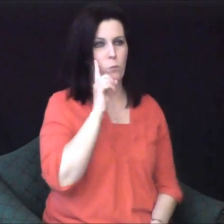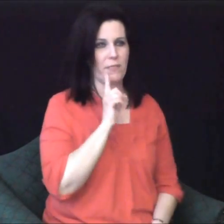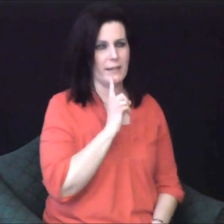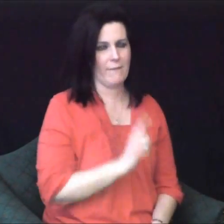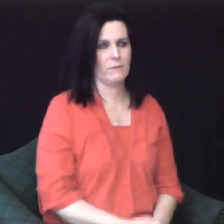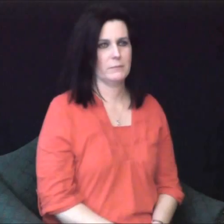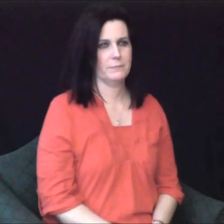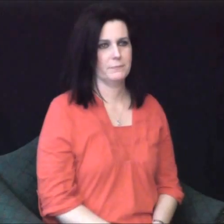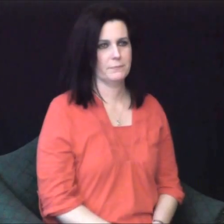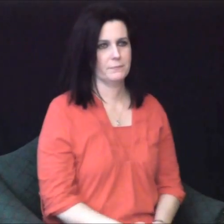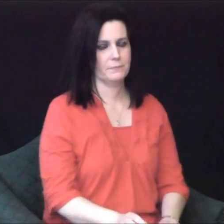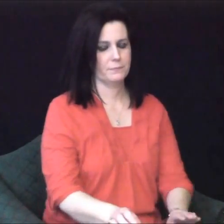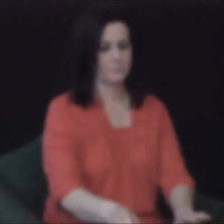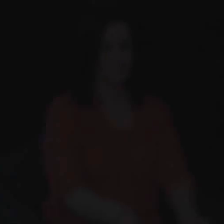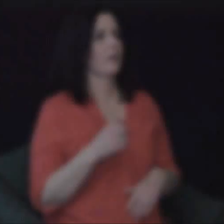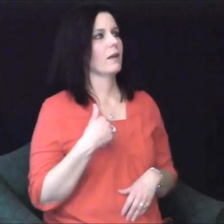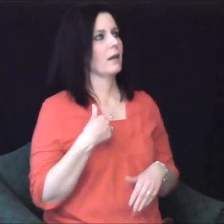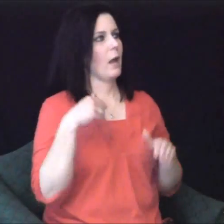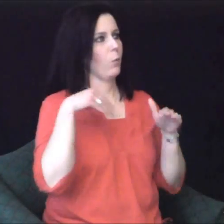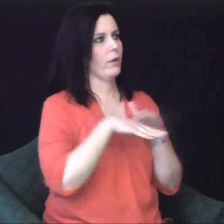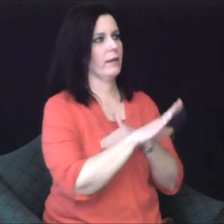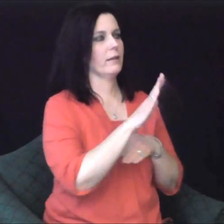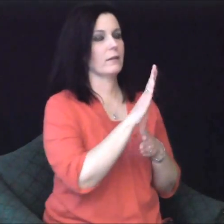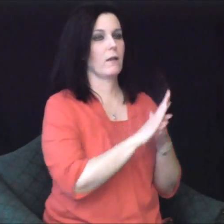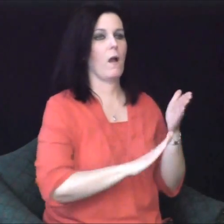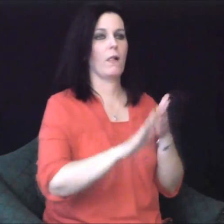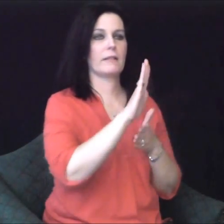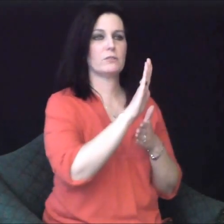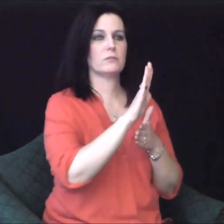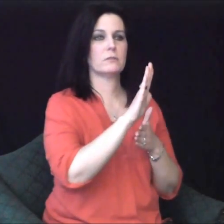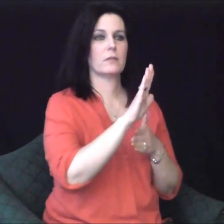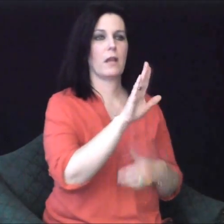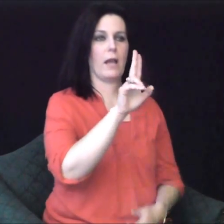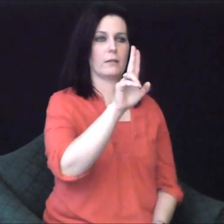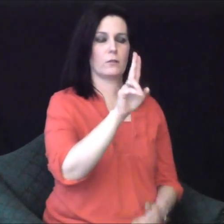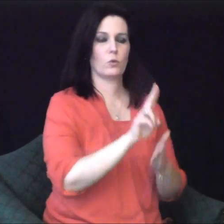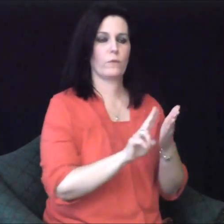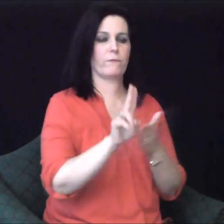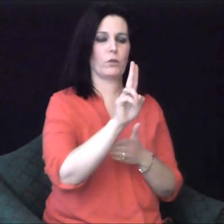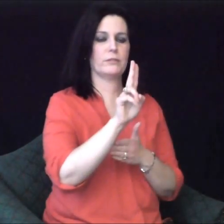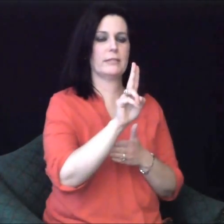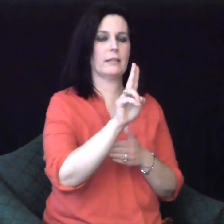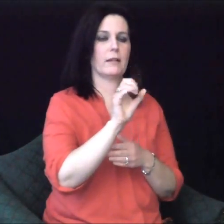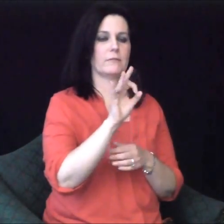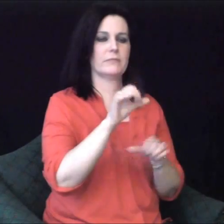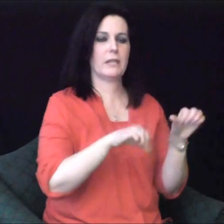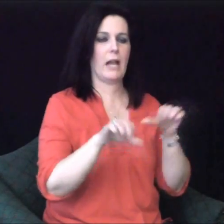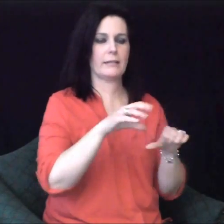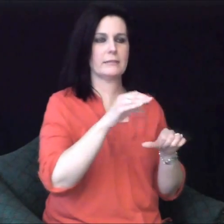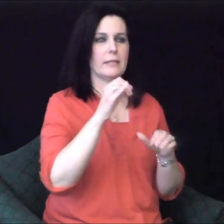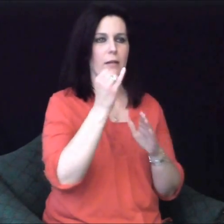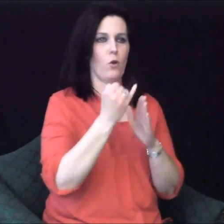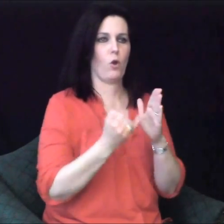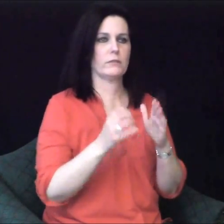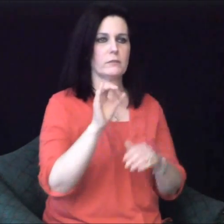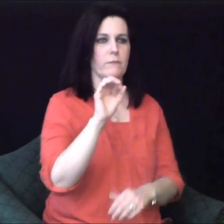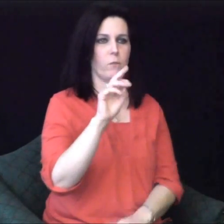And that was to be a teacher for the deaf. I went into college at University of Science and